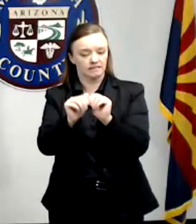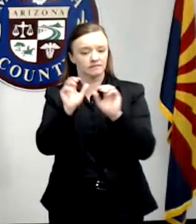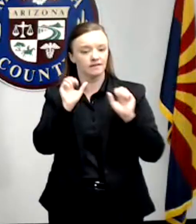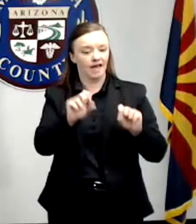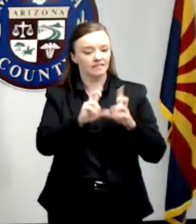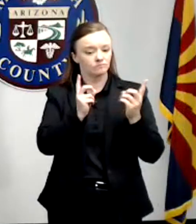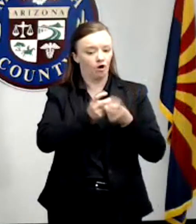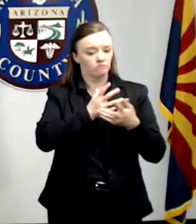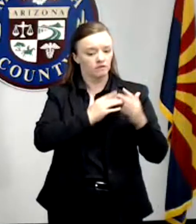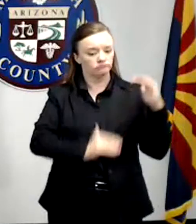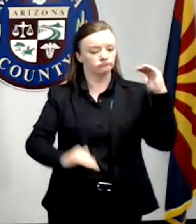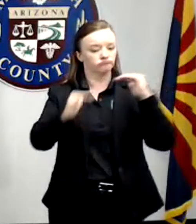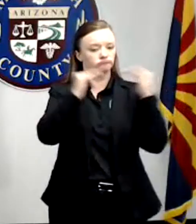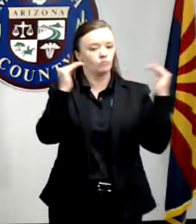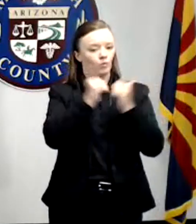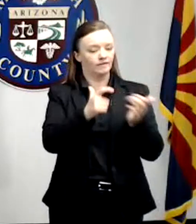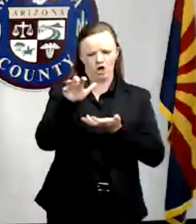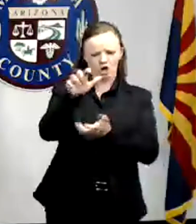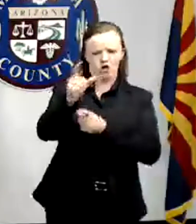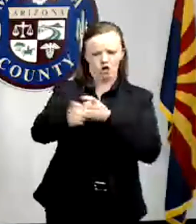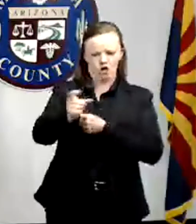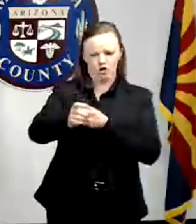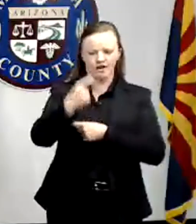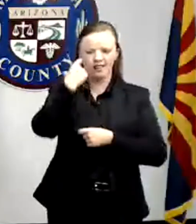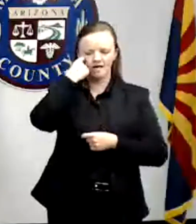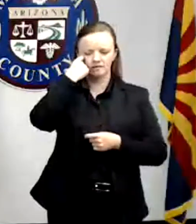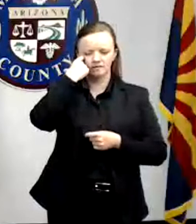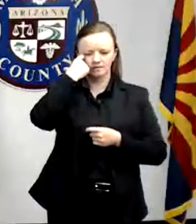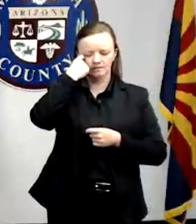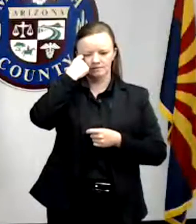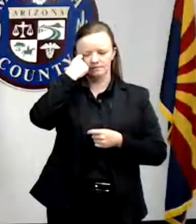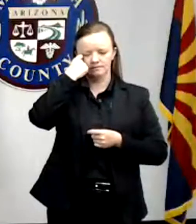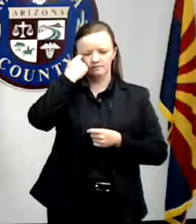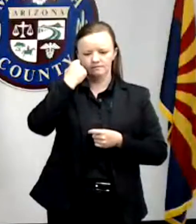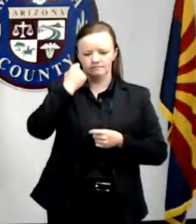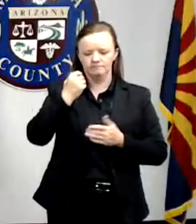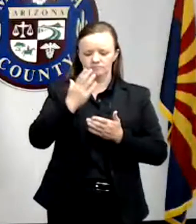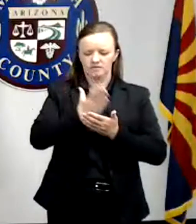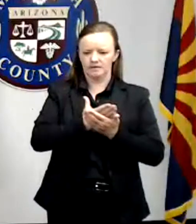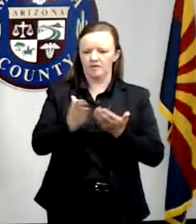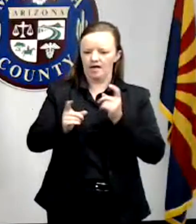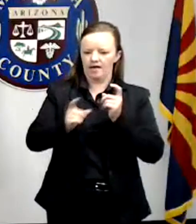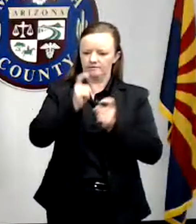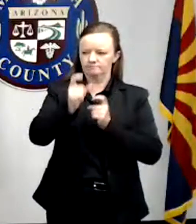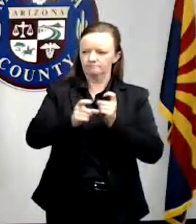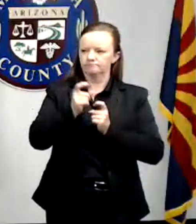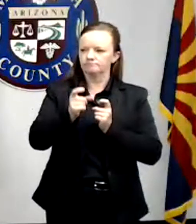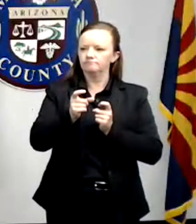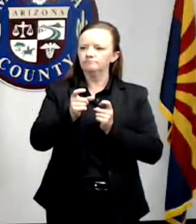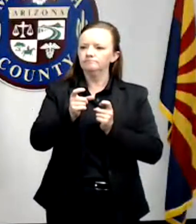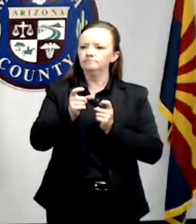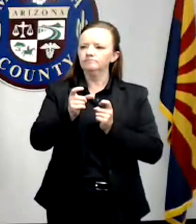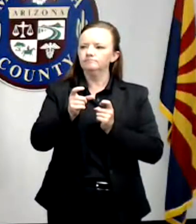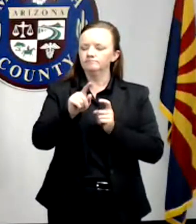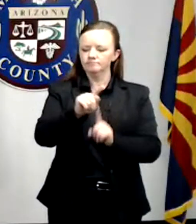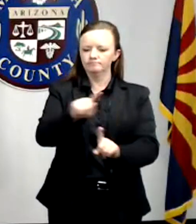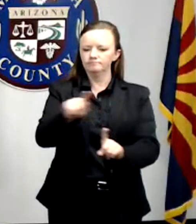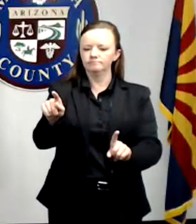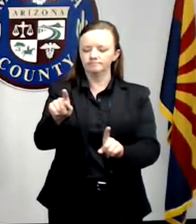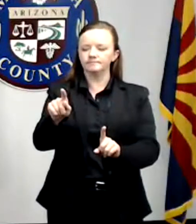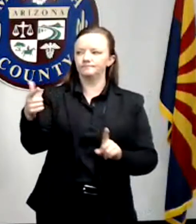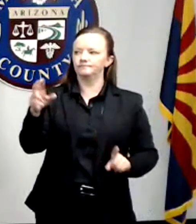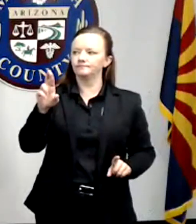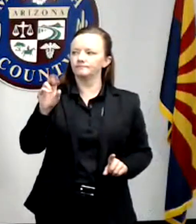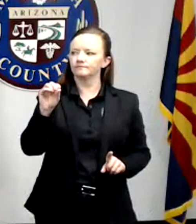the demand? Okay, so the question, or at least the last few bits of supply have been